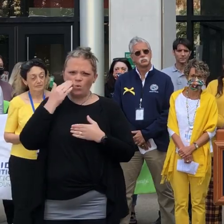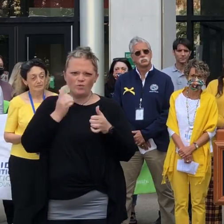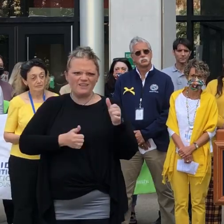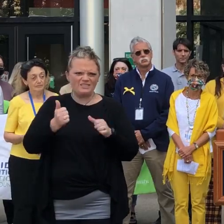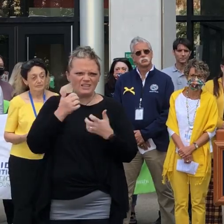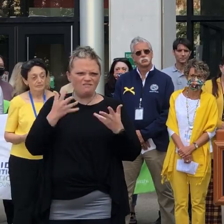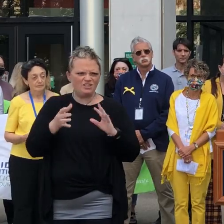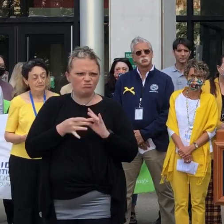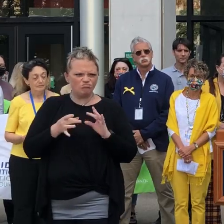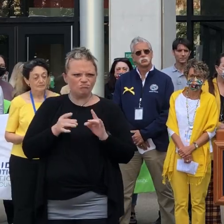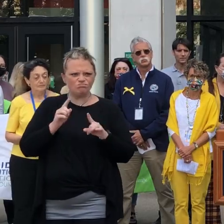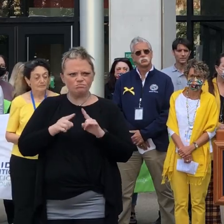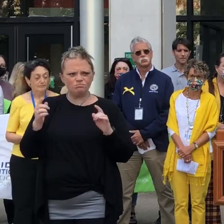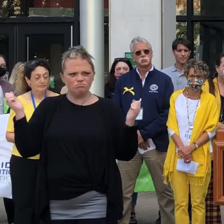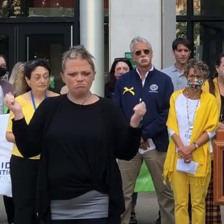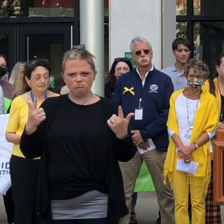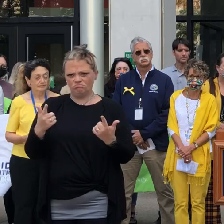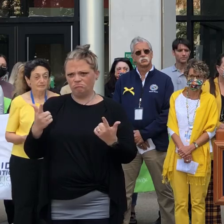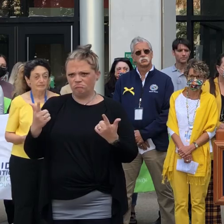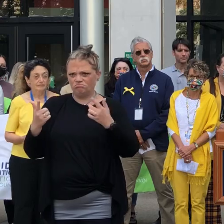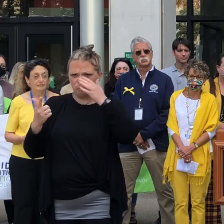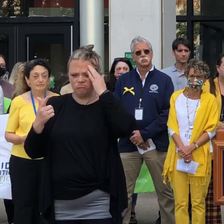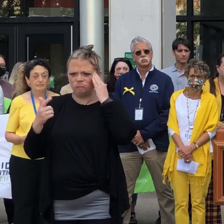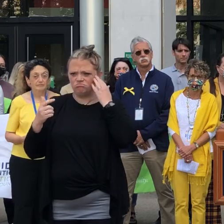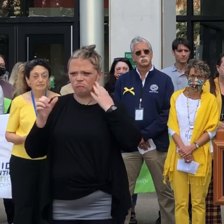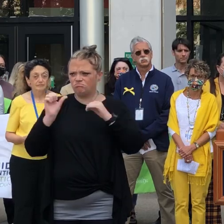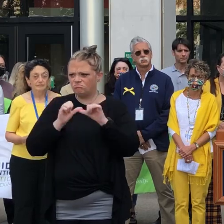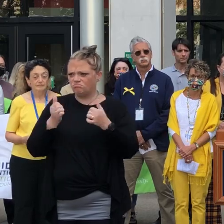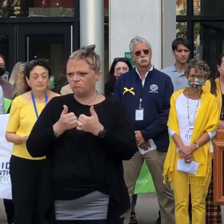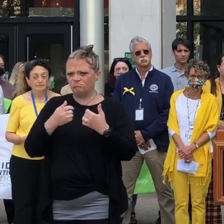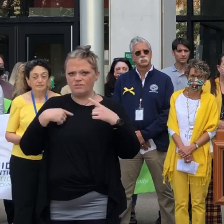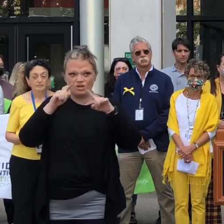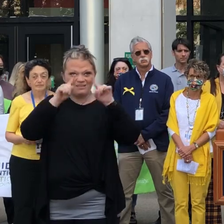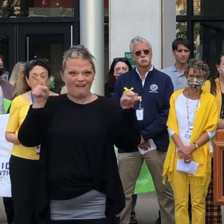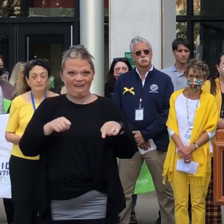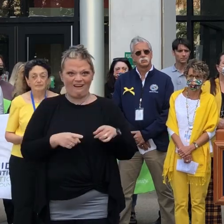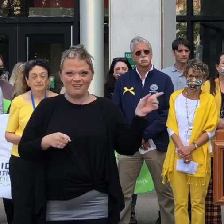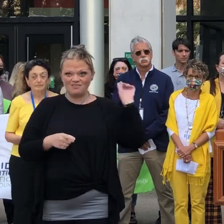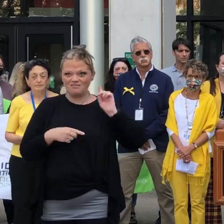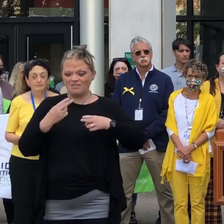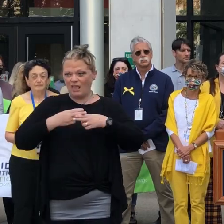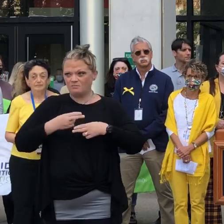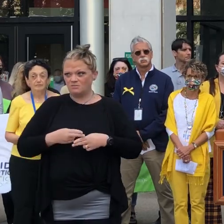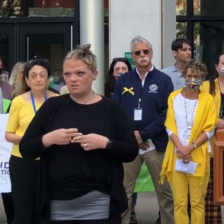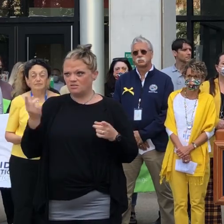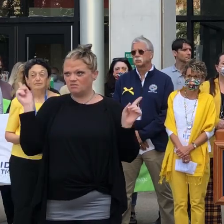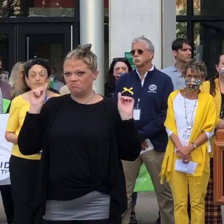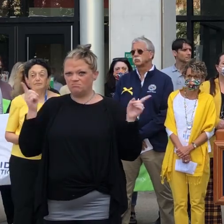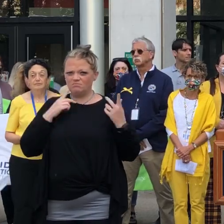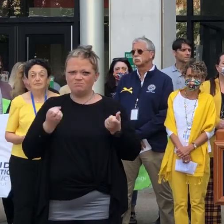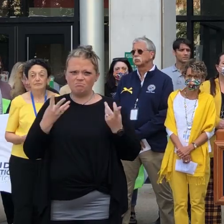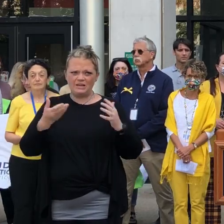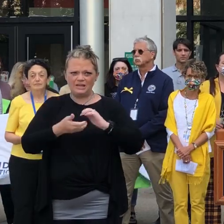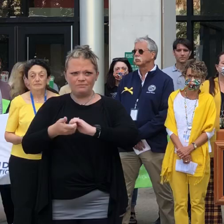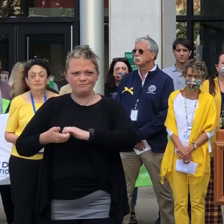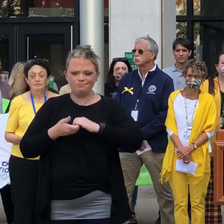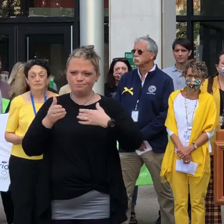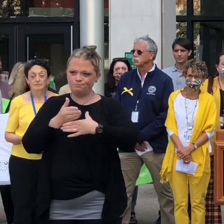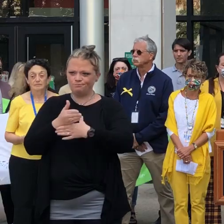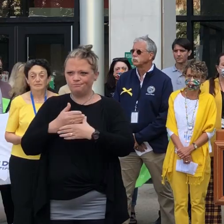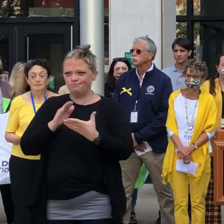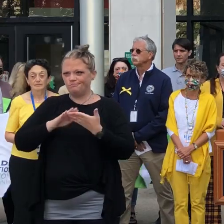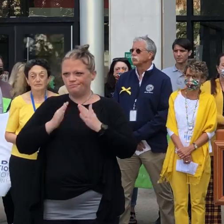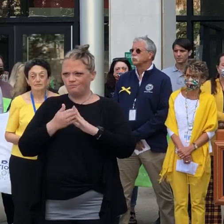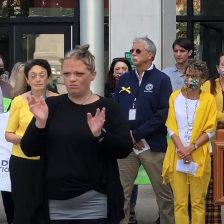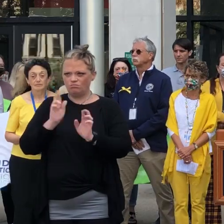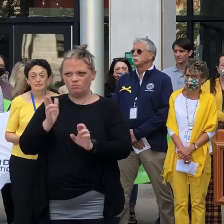that. I think all of us in all of the agencies, their signs are here, their names are here. There's many partners in this community who are